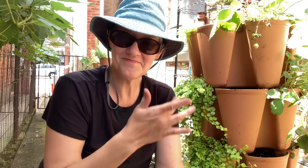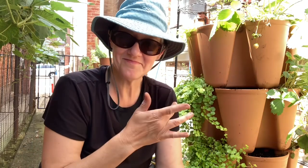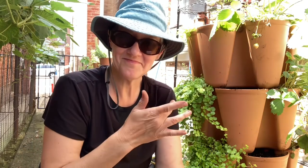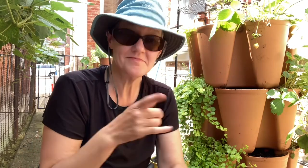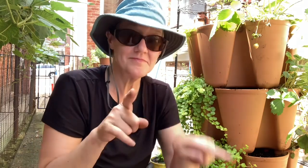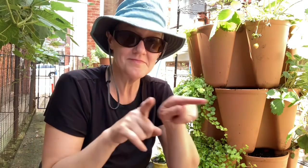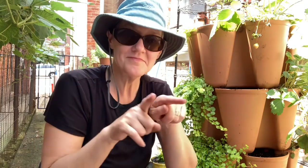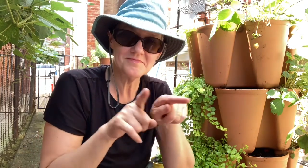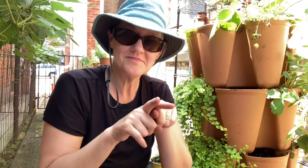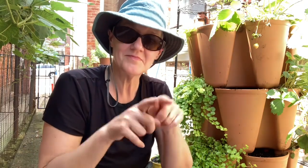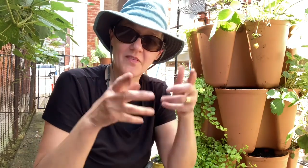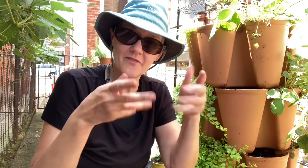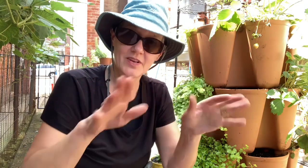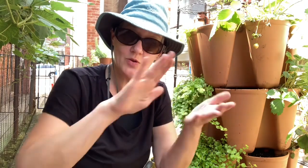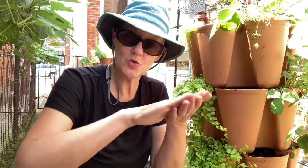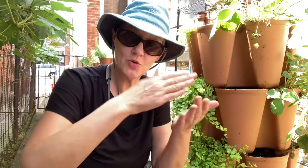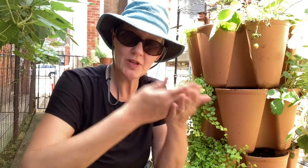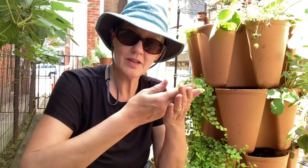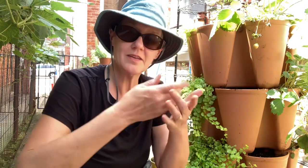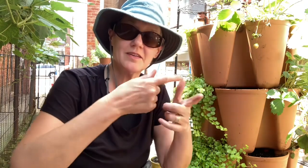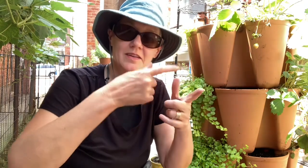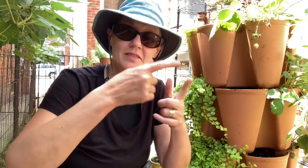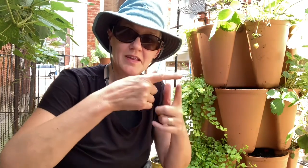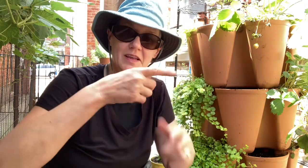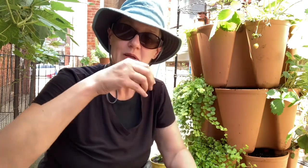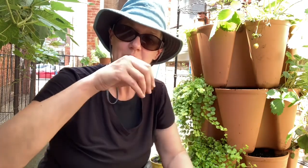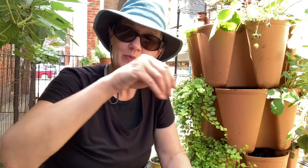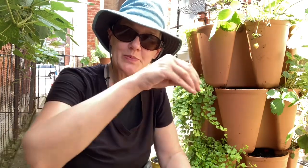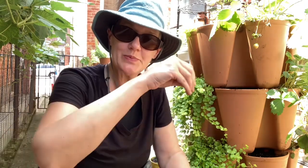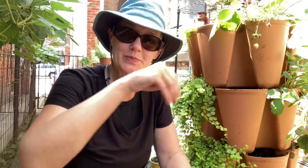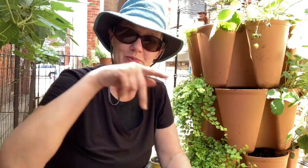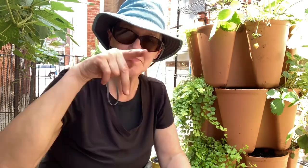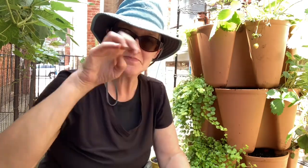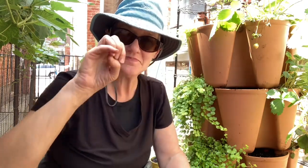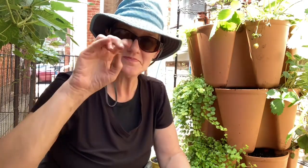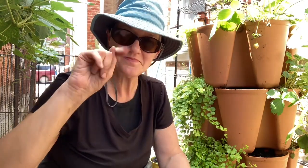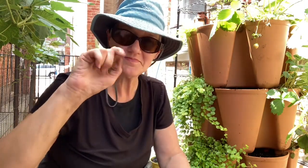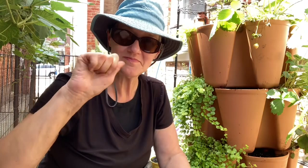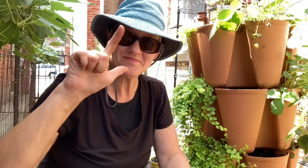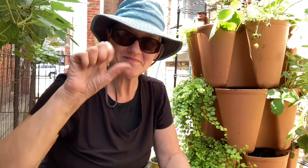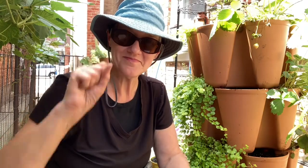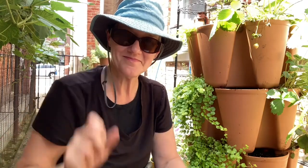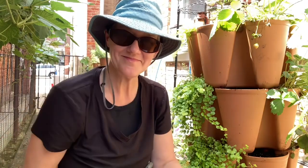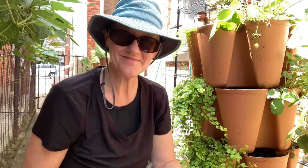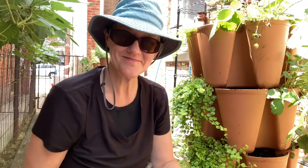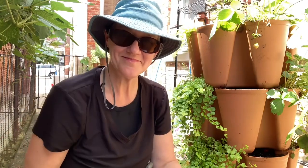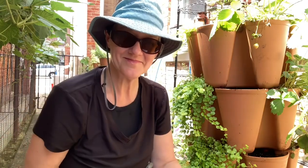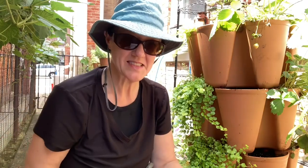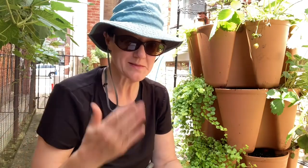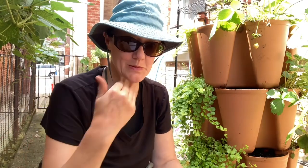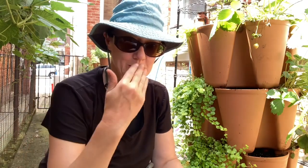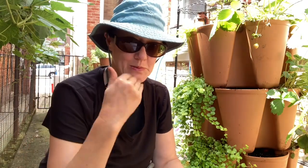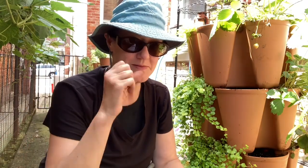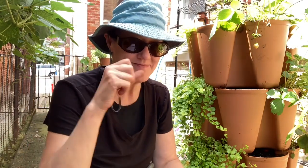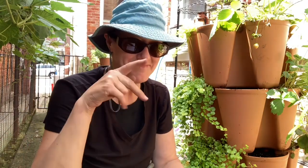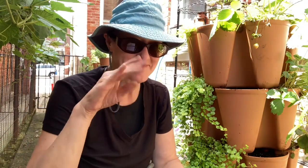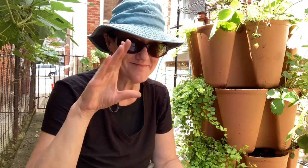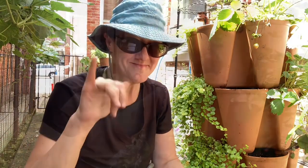People tend to use them in salads or over prepared dishes, but they can be spicy.